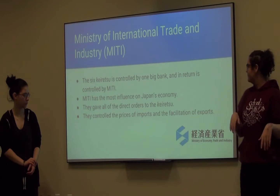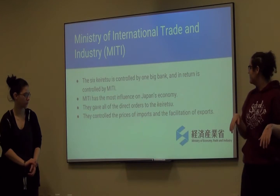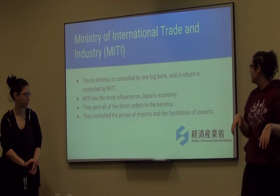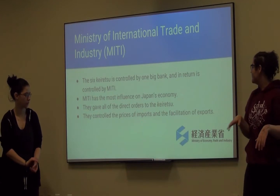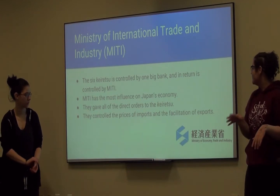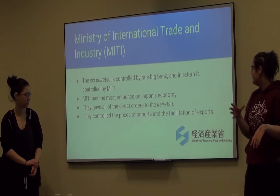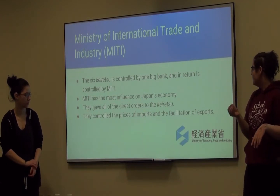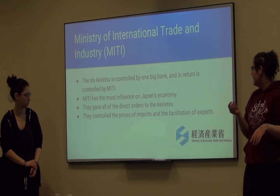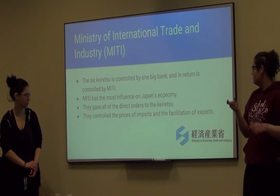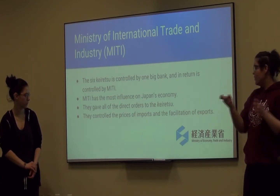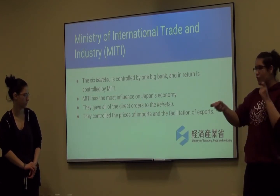keiretsu system.